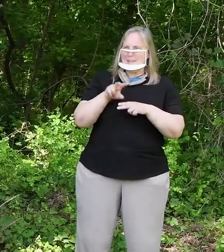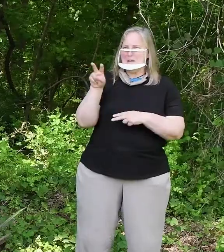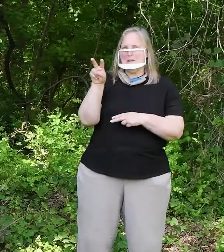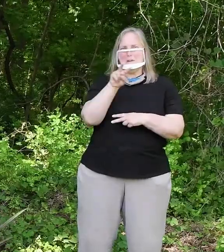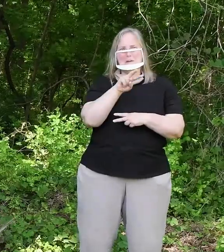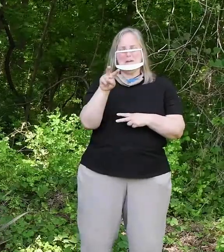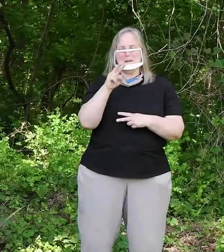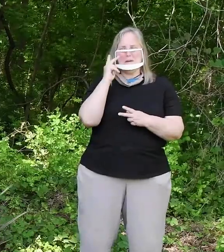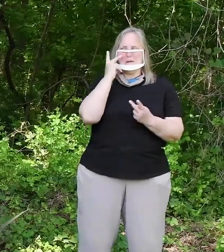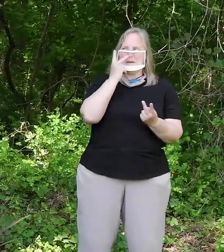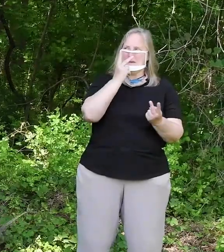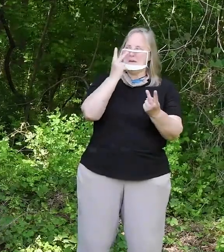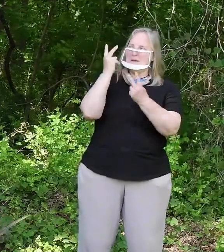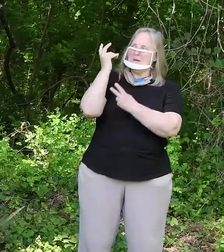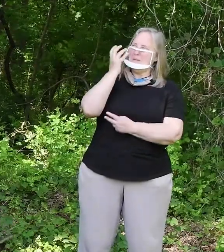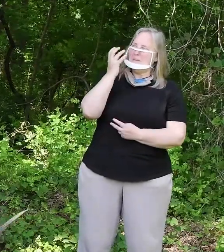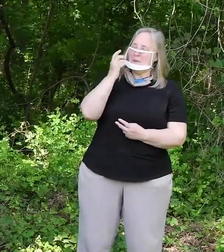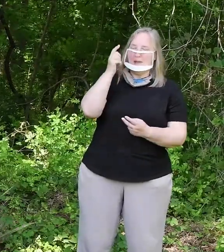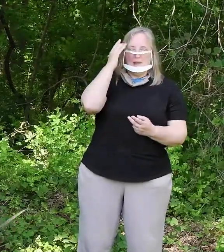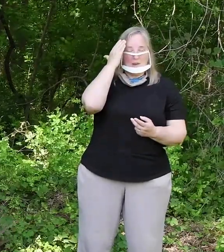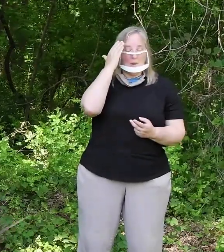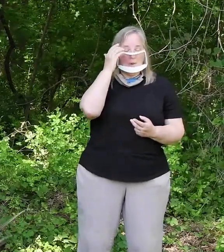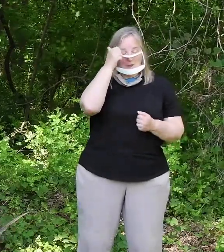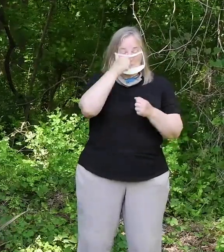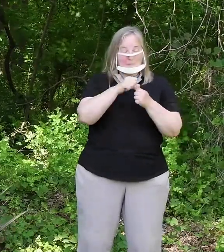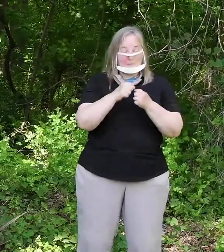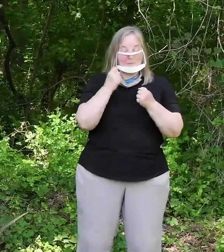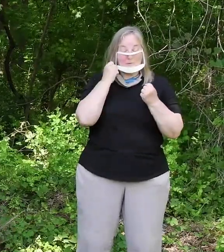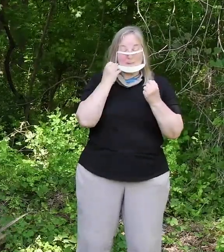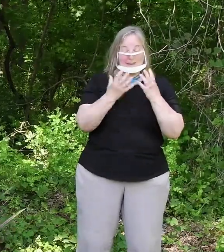many memories. I remember for years I did